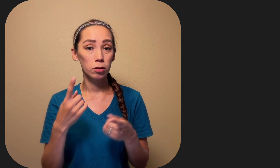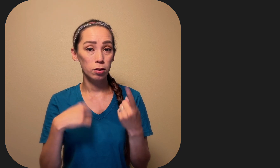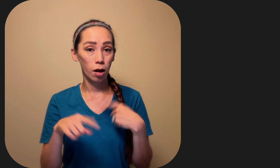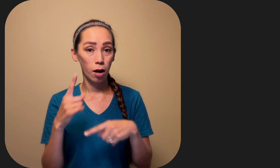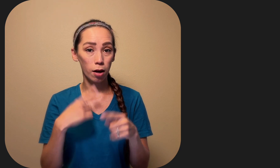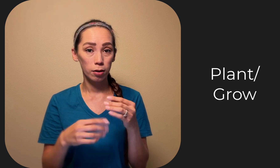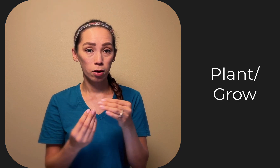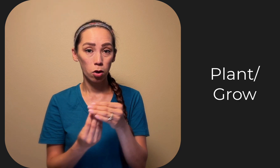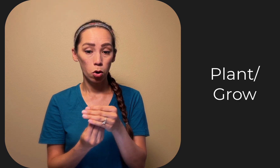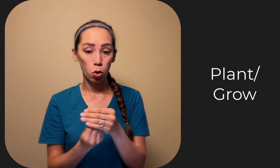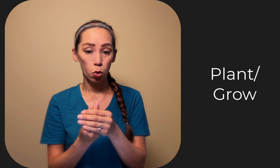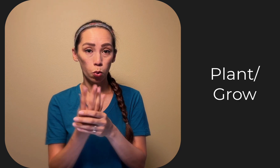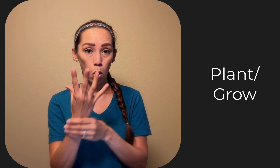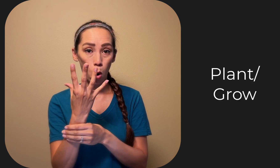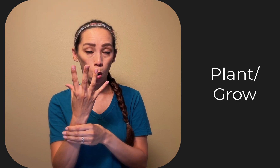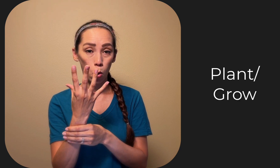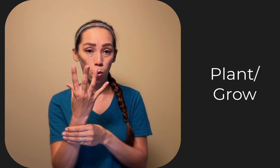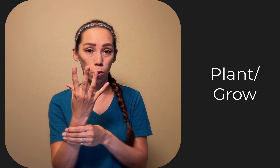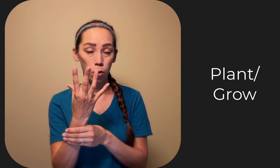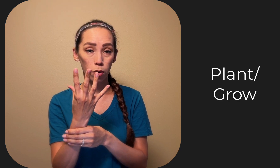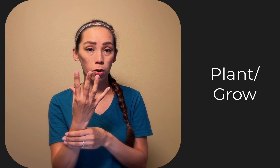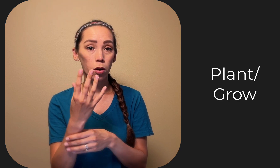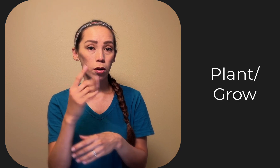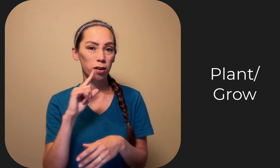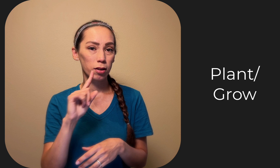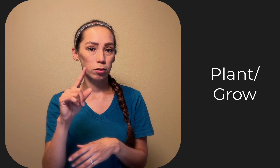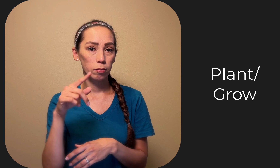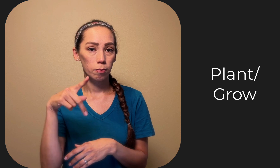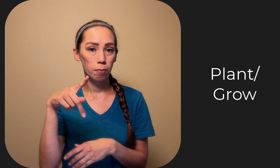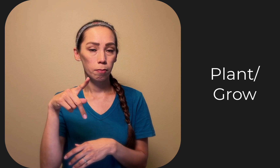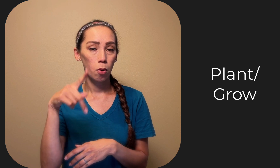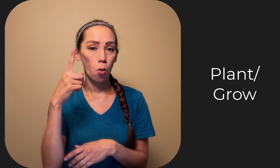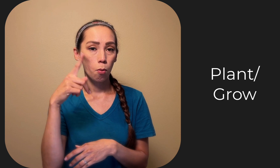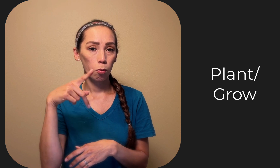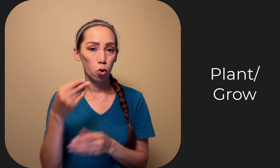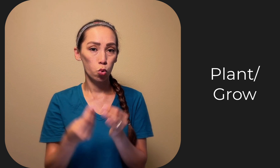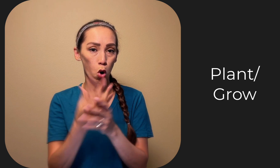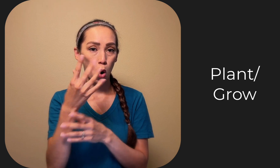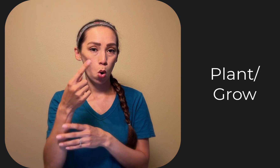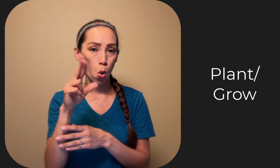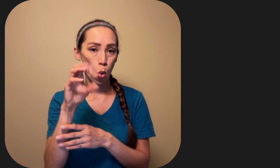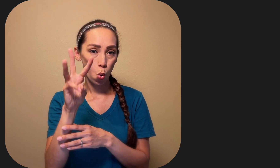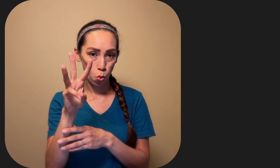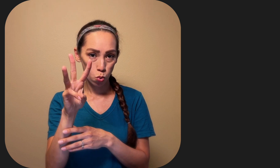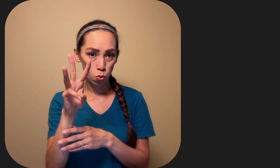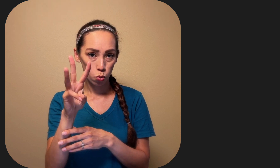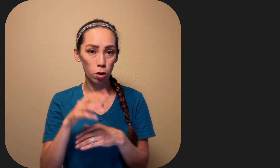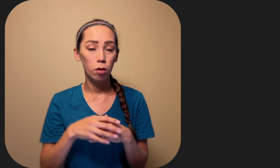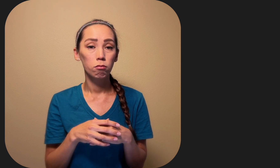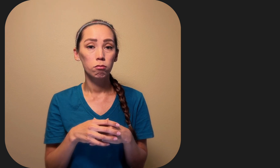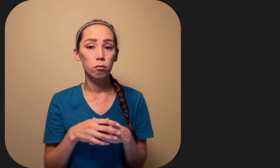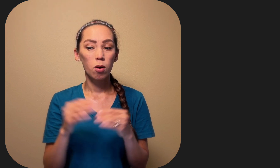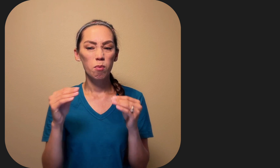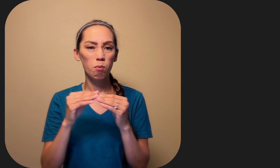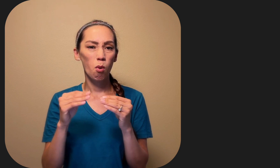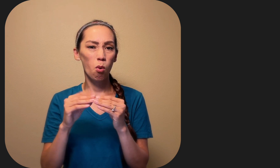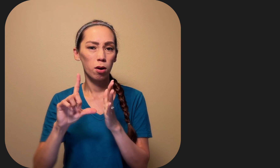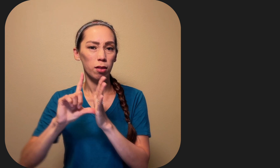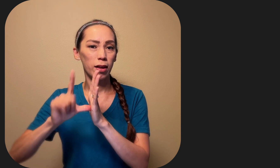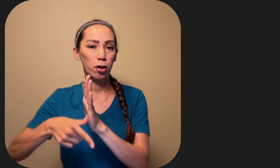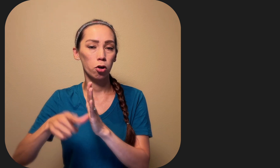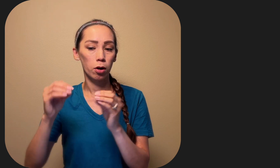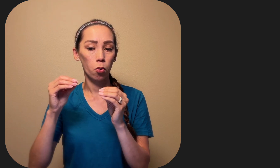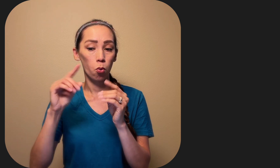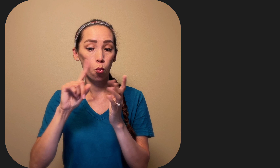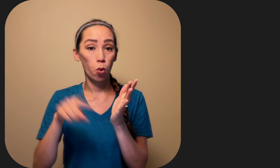actual plant that grows. So the sign for grow is plant 1 time. We'll start getting into a little bit